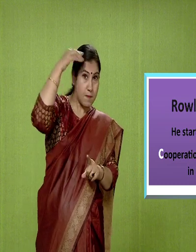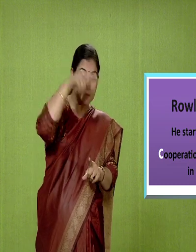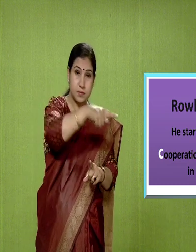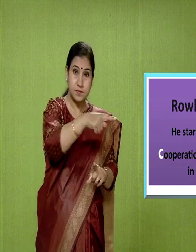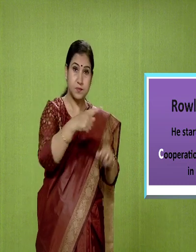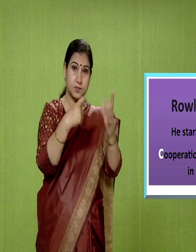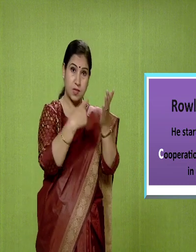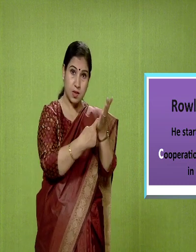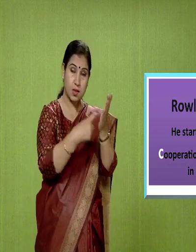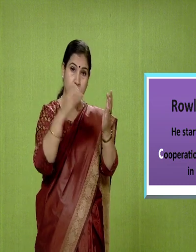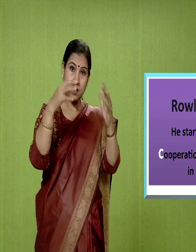in the previous video.